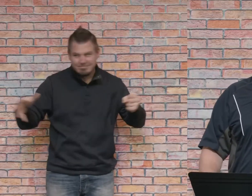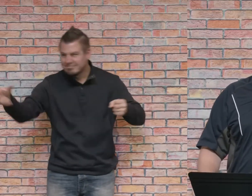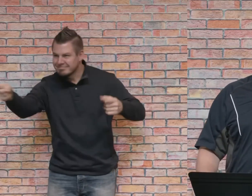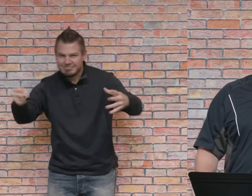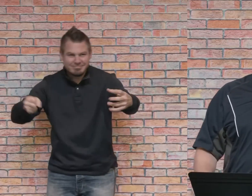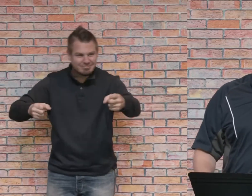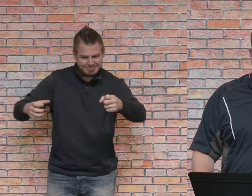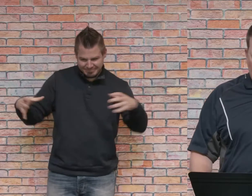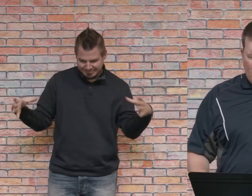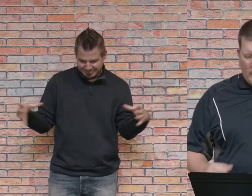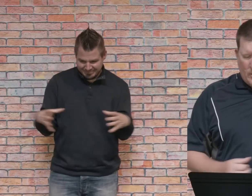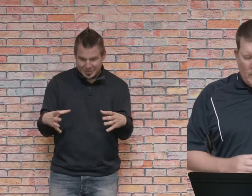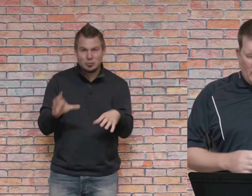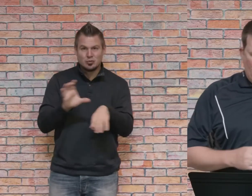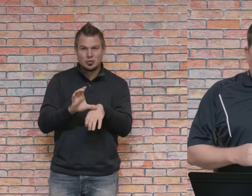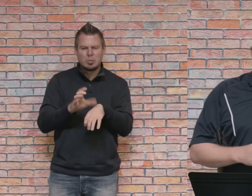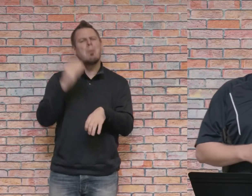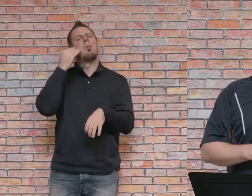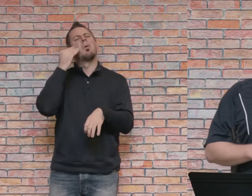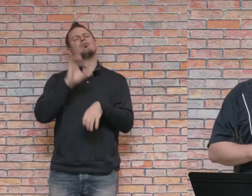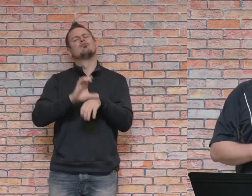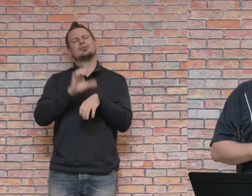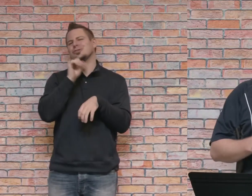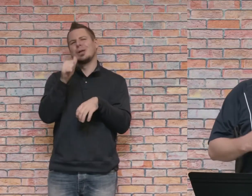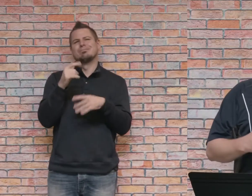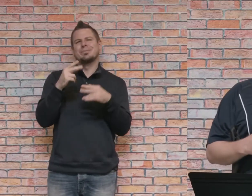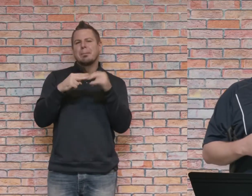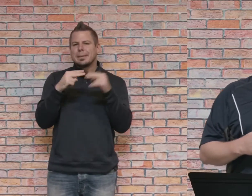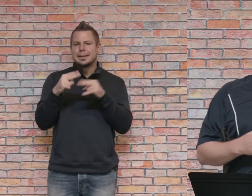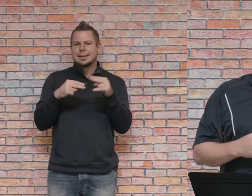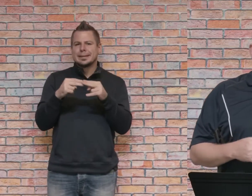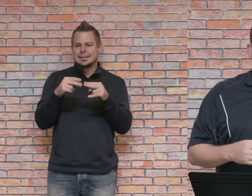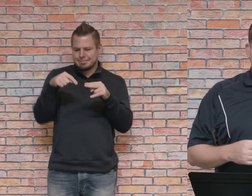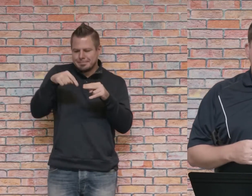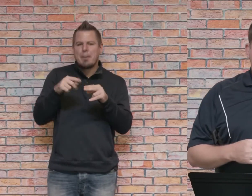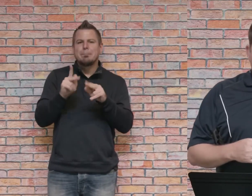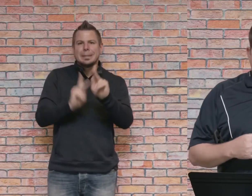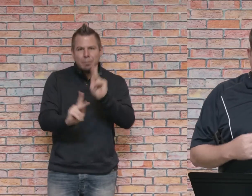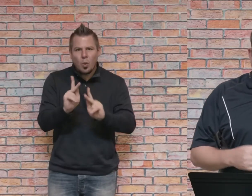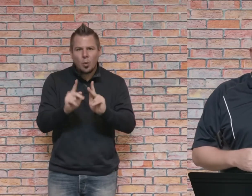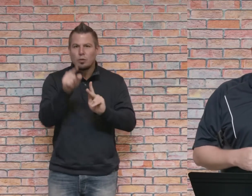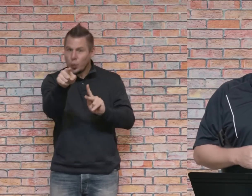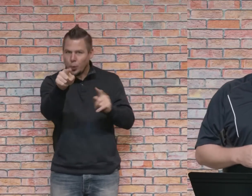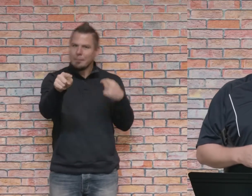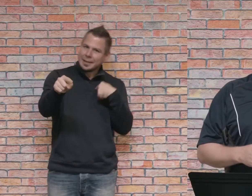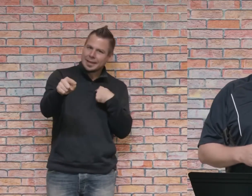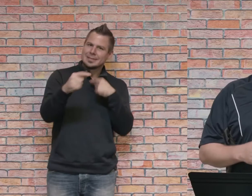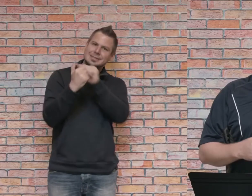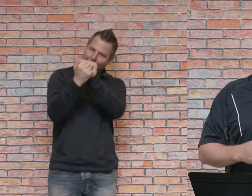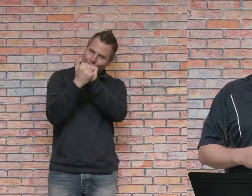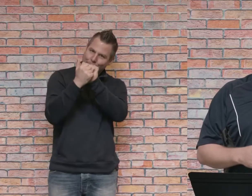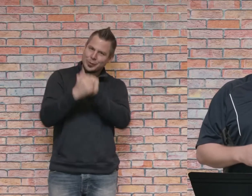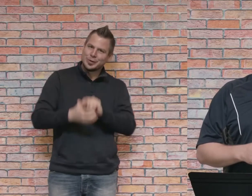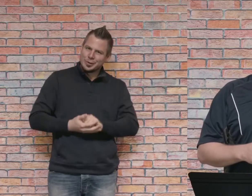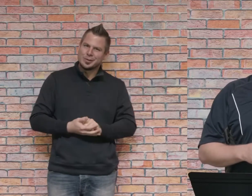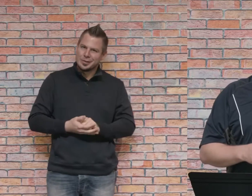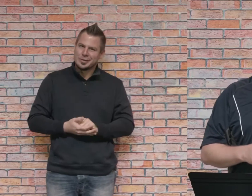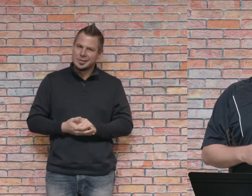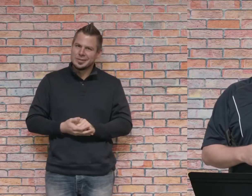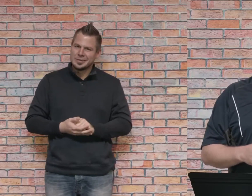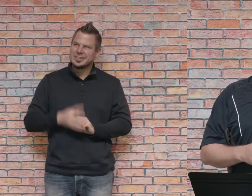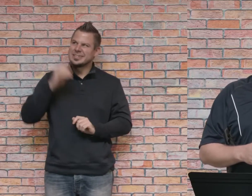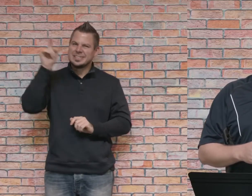church is not just a building, the church is a people. It's you, it's me, together, and he's putting us